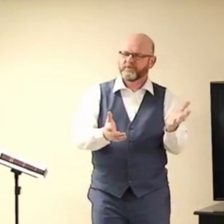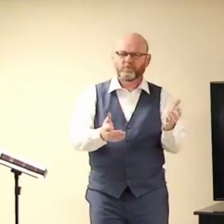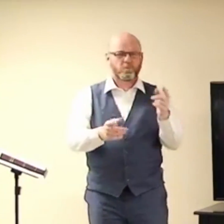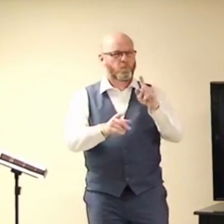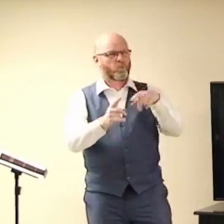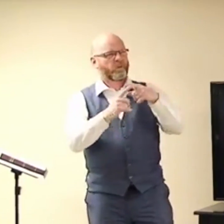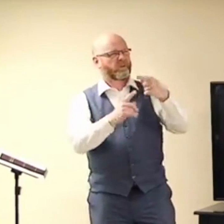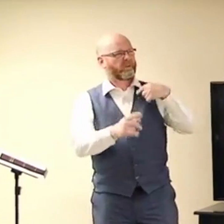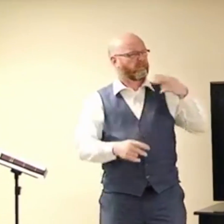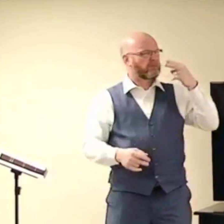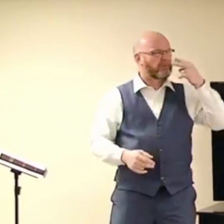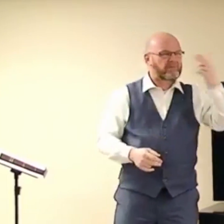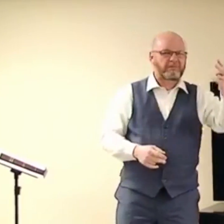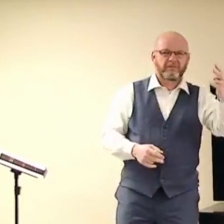The Bible says that God made